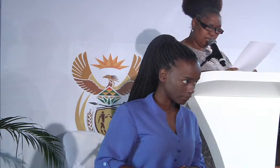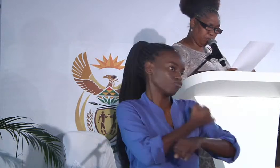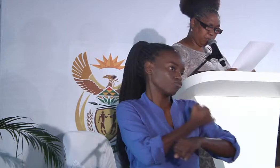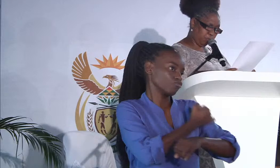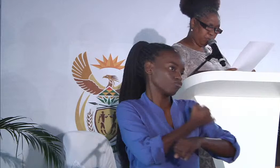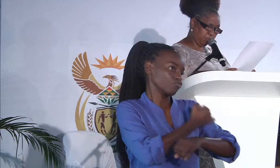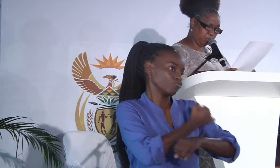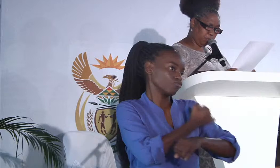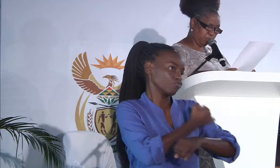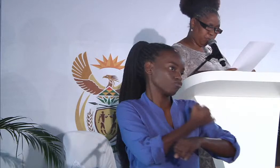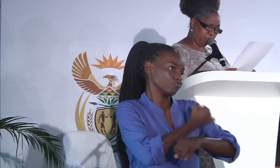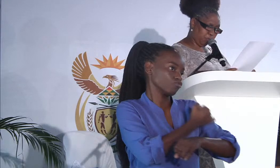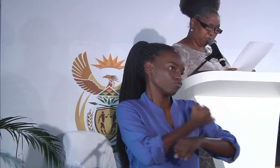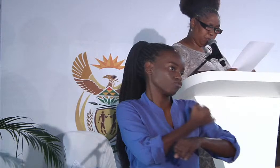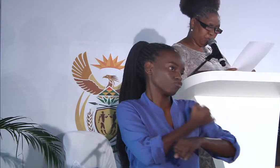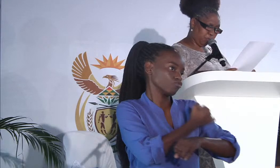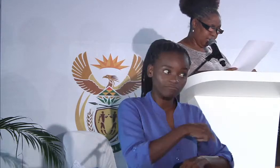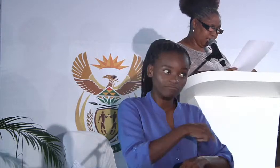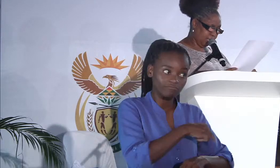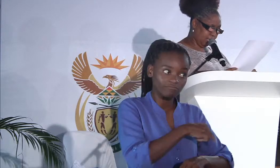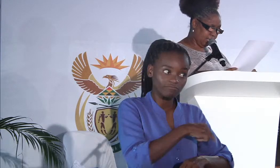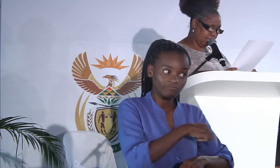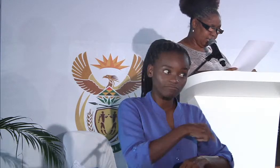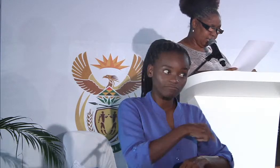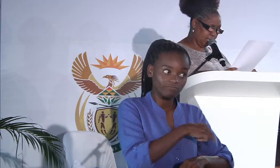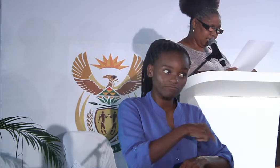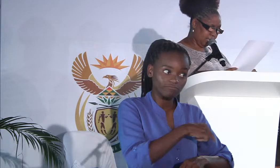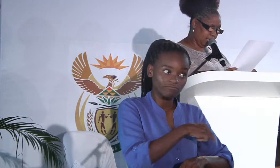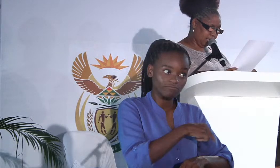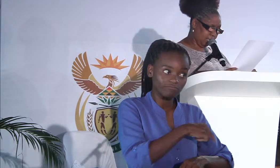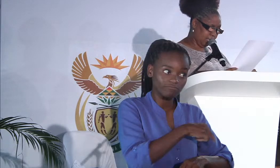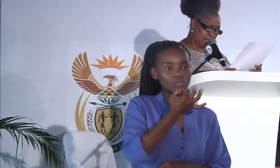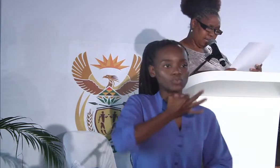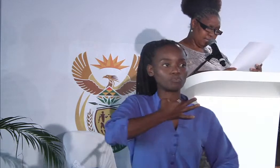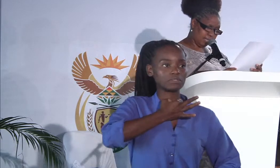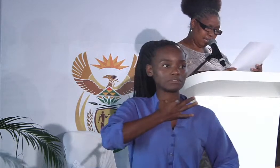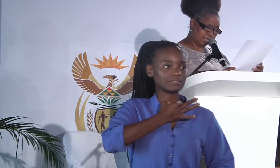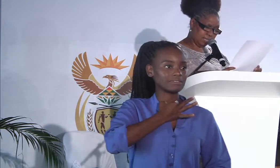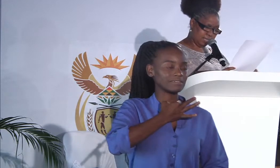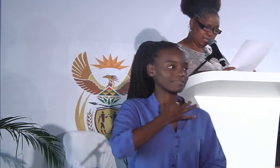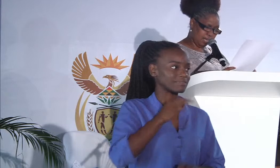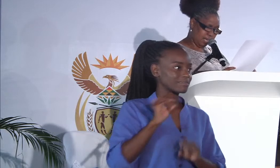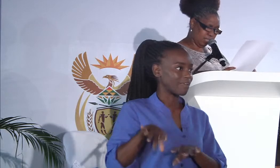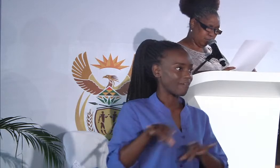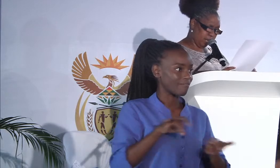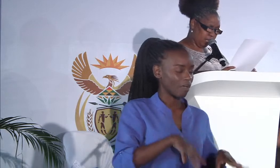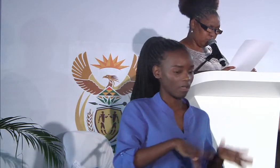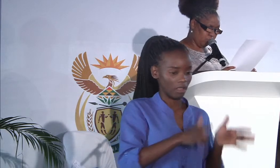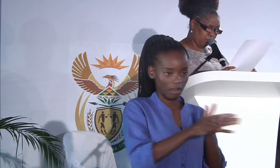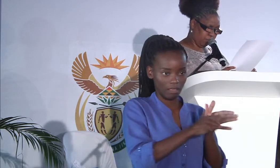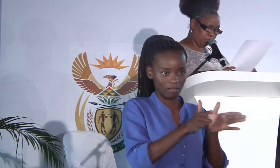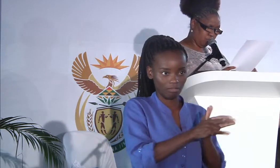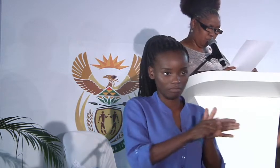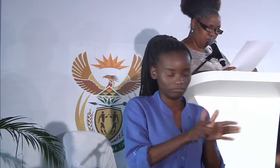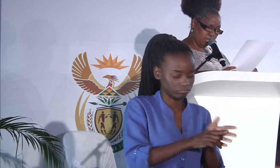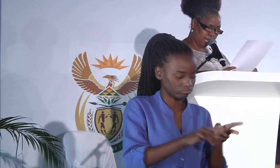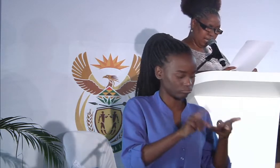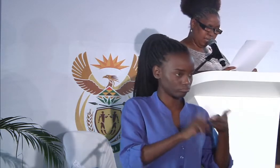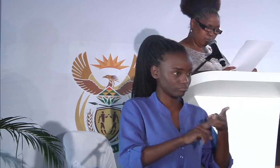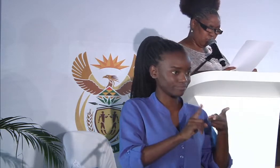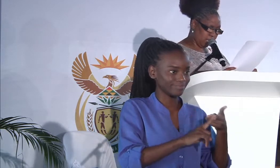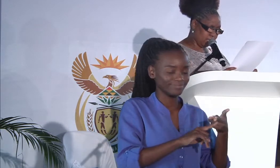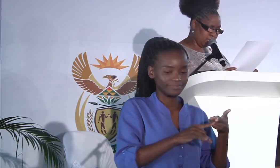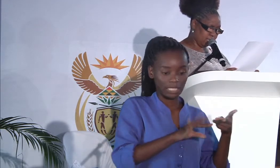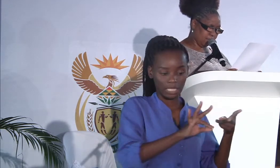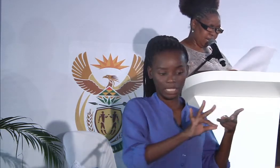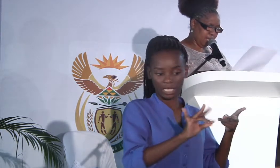puts people who use them at risk of suffering legal sanctions, as well as going through daily